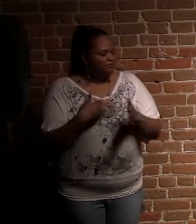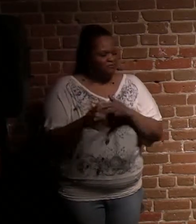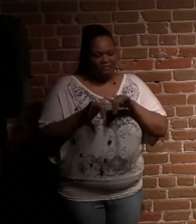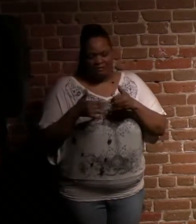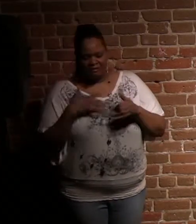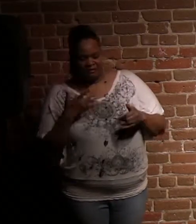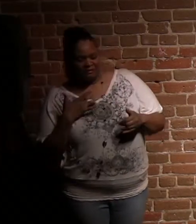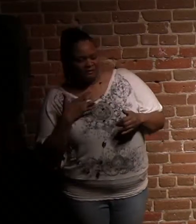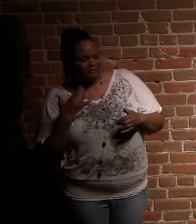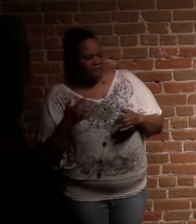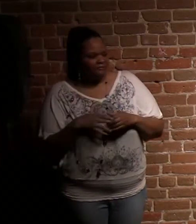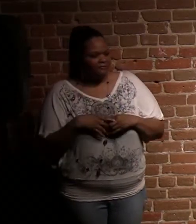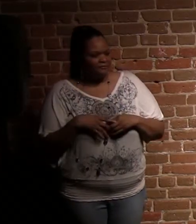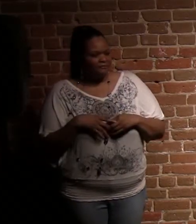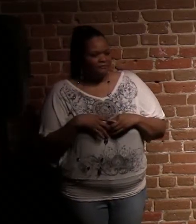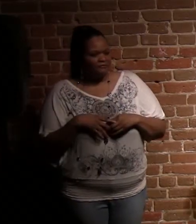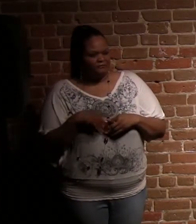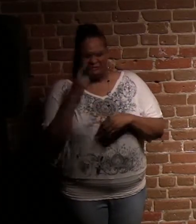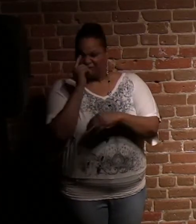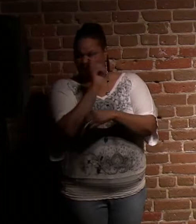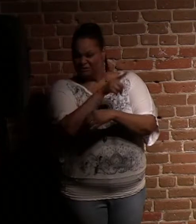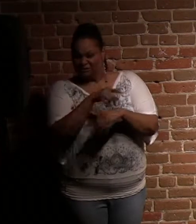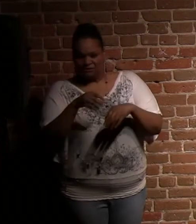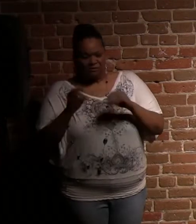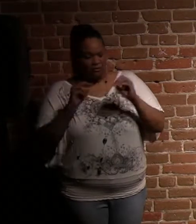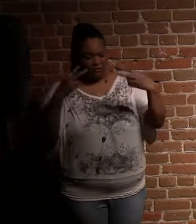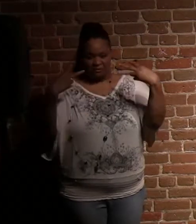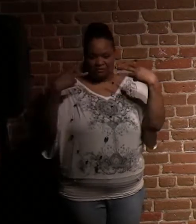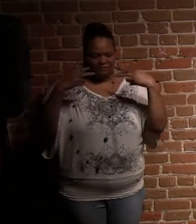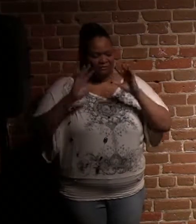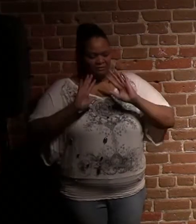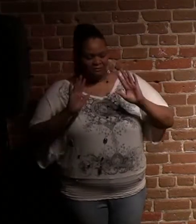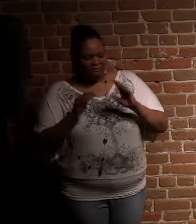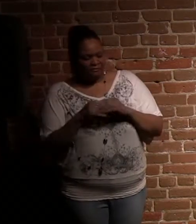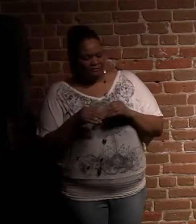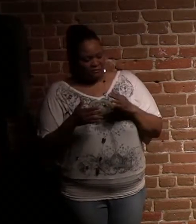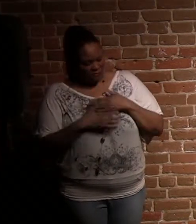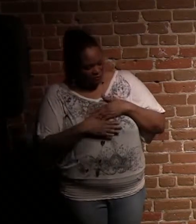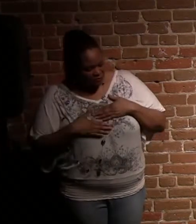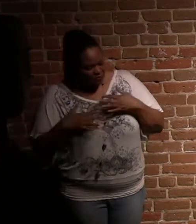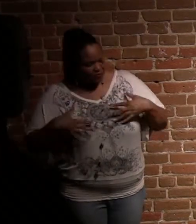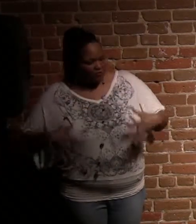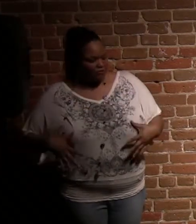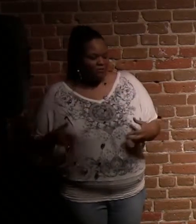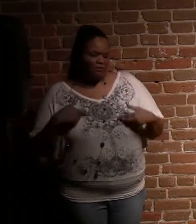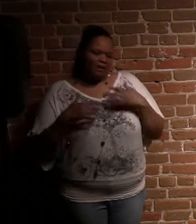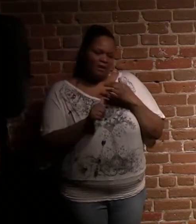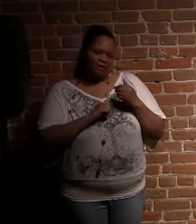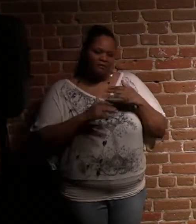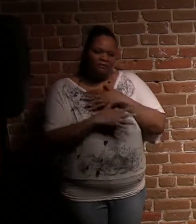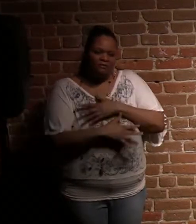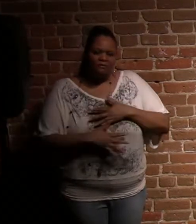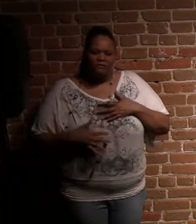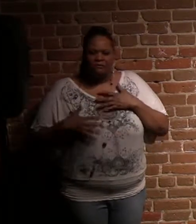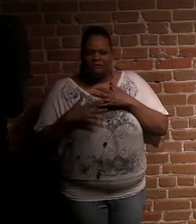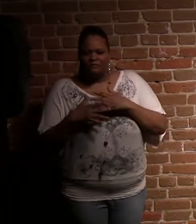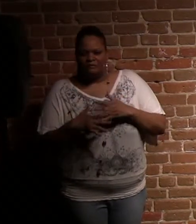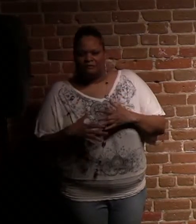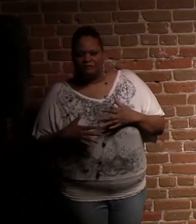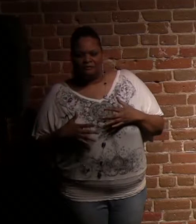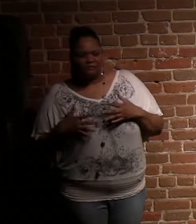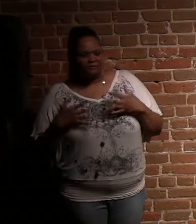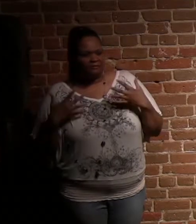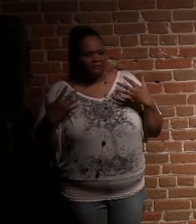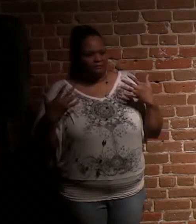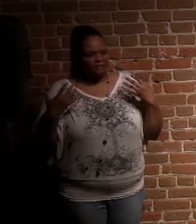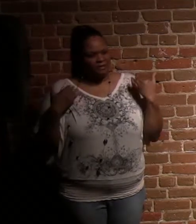to. Like no one's watching, just to dance, enjoy your body. So I was enjoying it. And